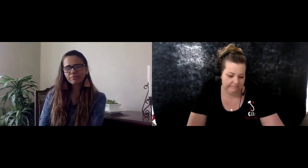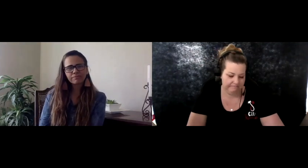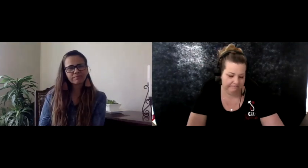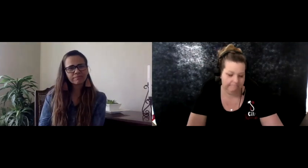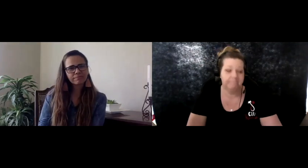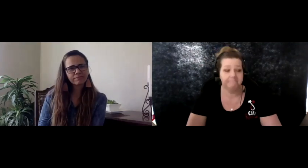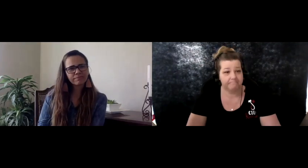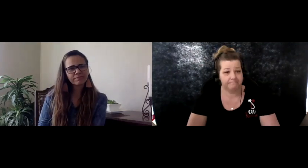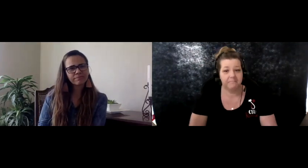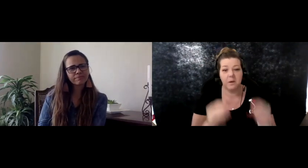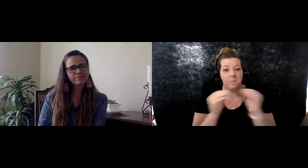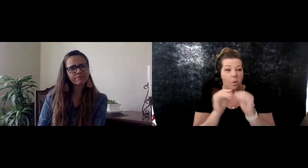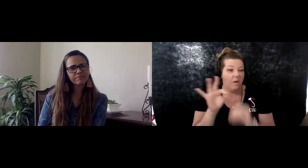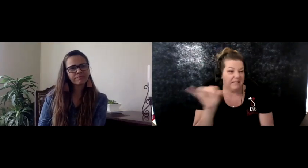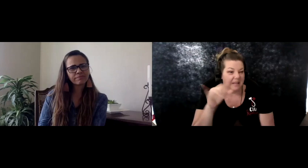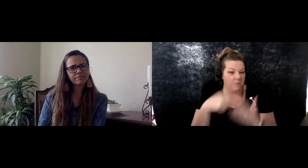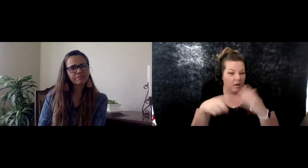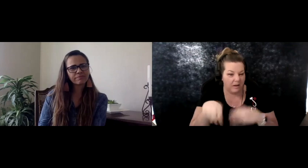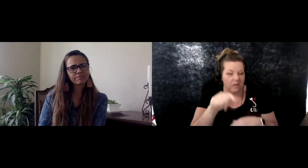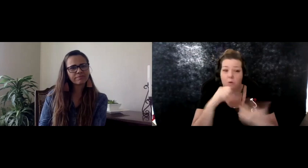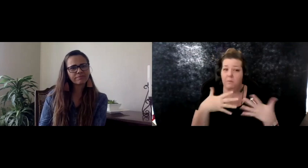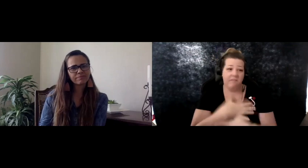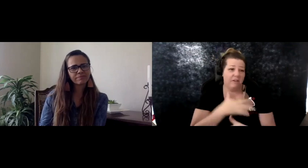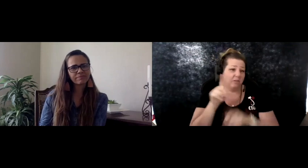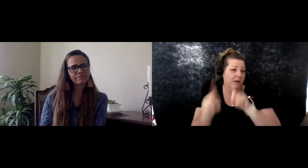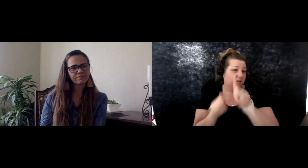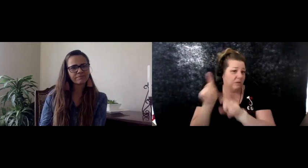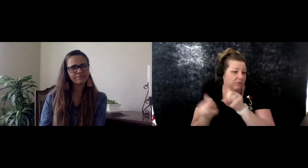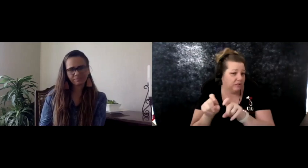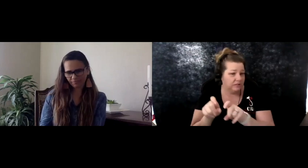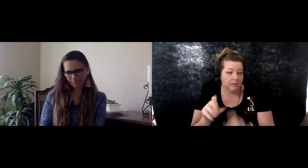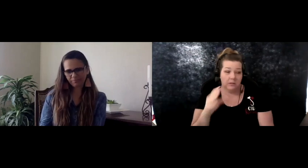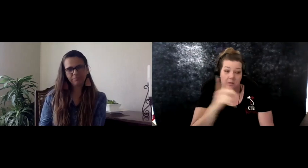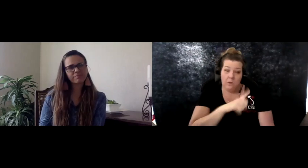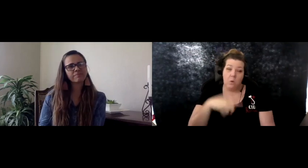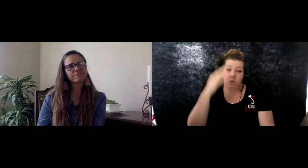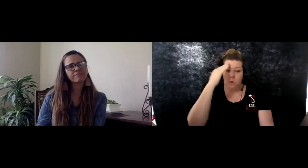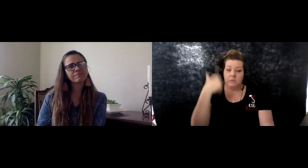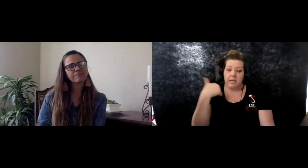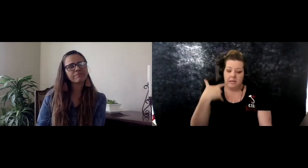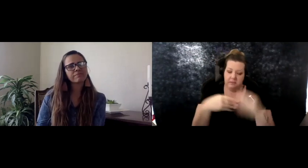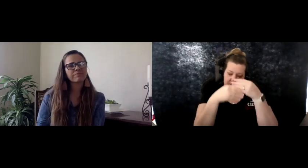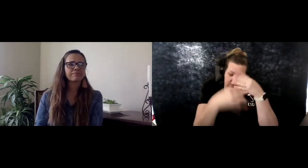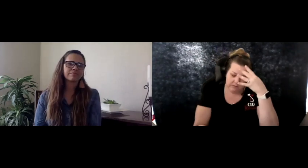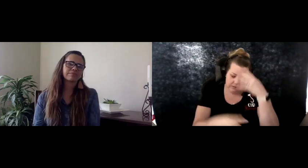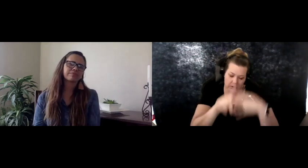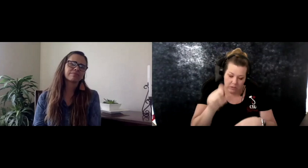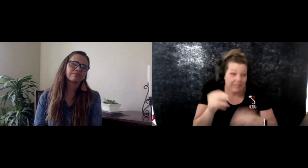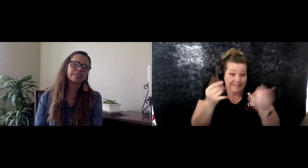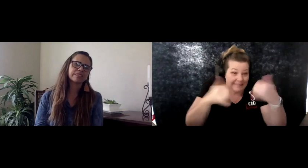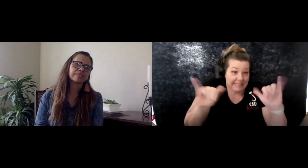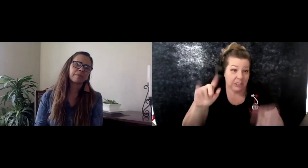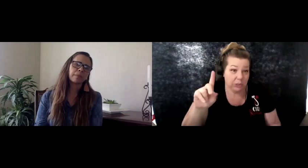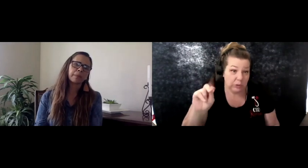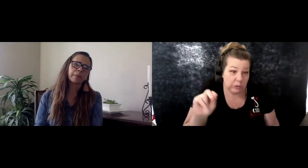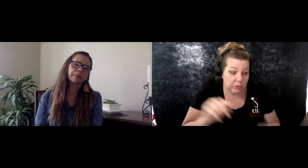Yeah, just more of the same. Don't be afraid to ask questions. Lord knows I had a bunch of them and still do, but